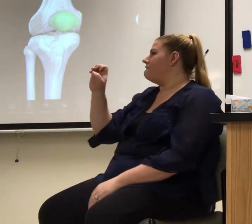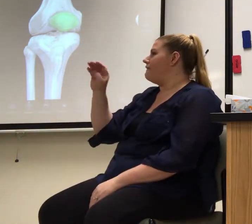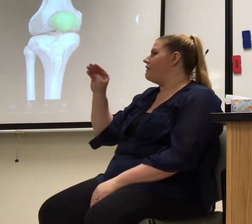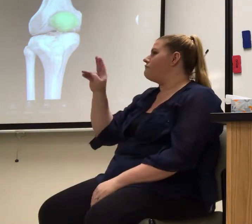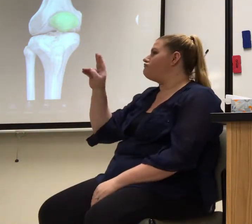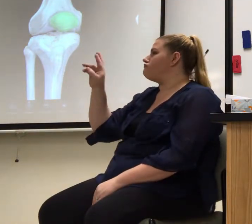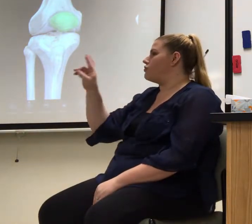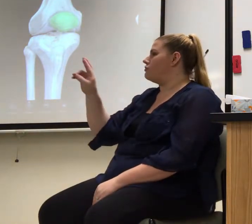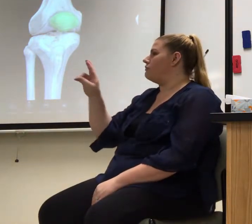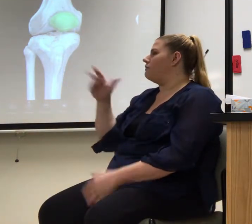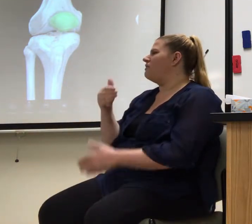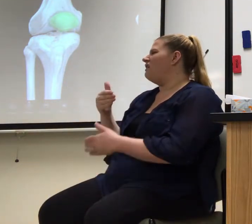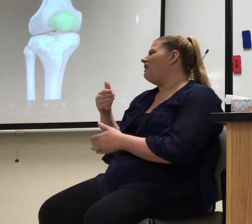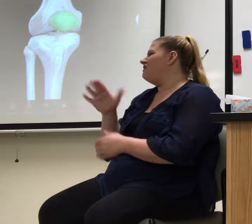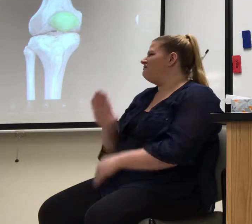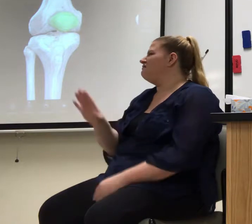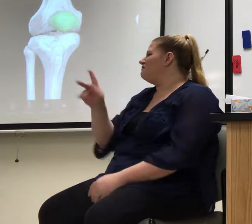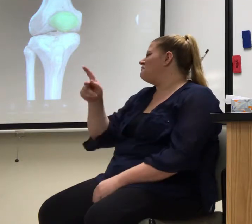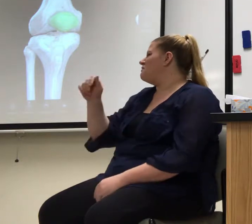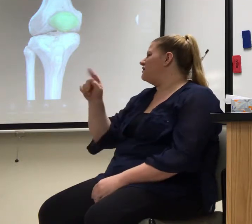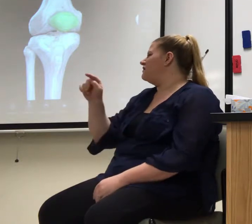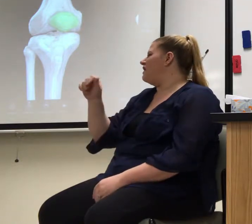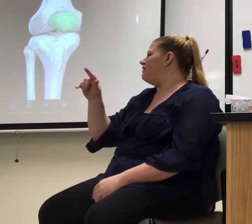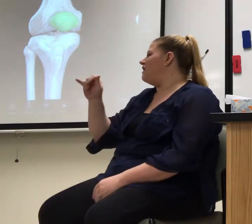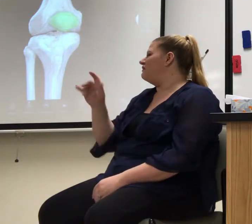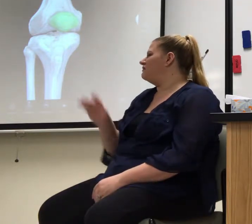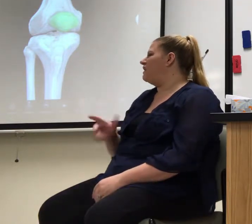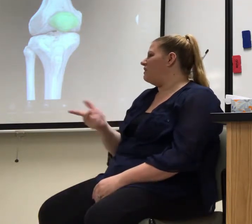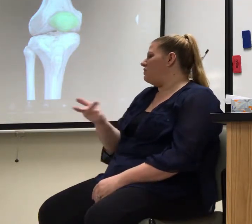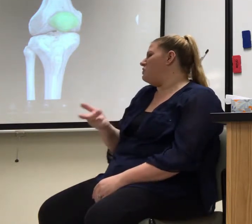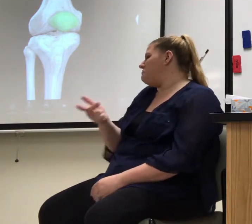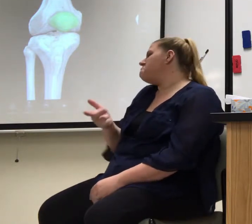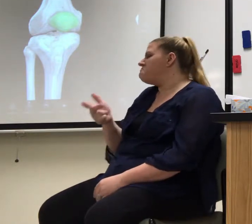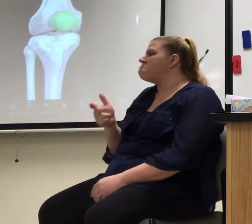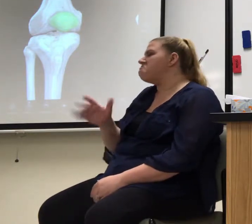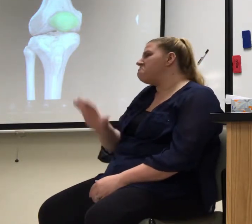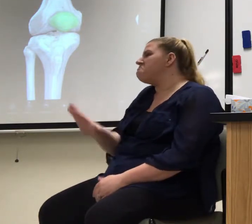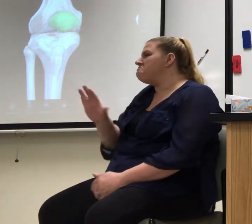close match. Some of the ligaments I want you to know.